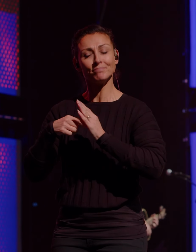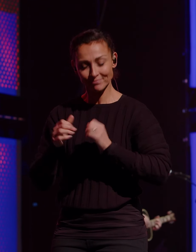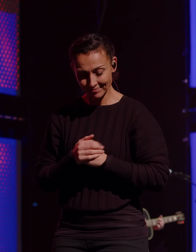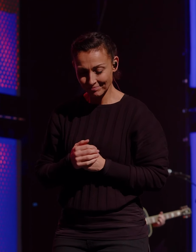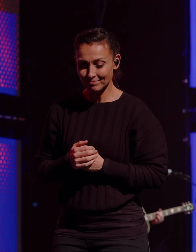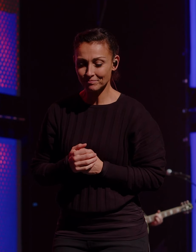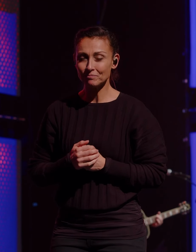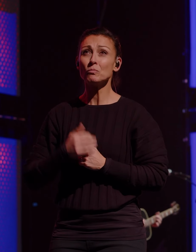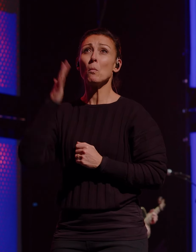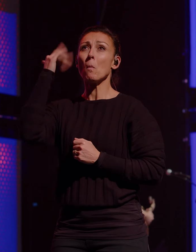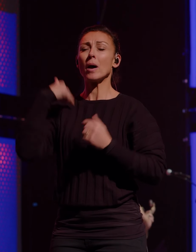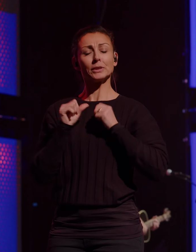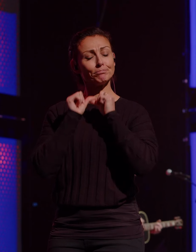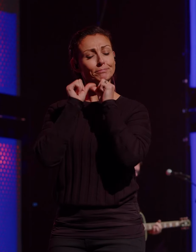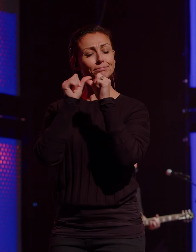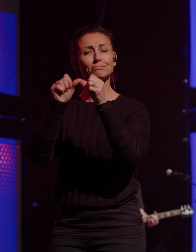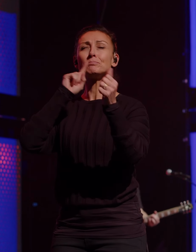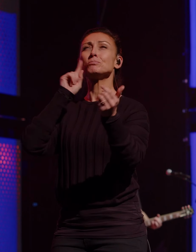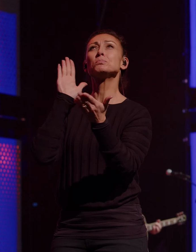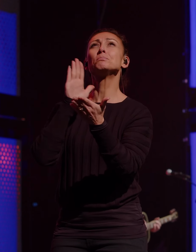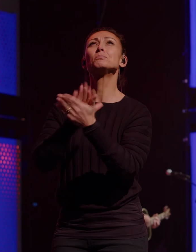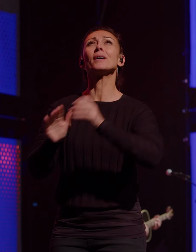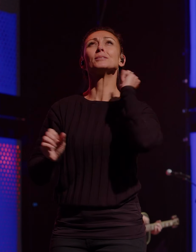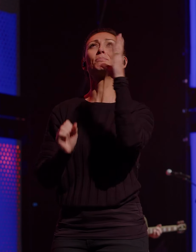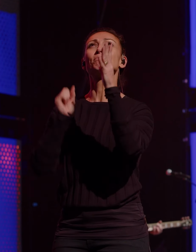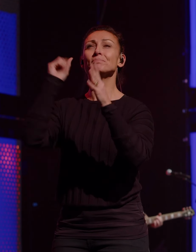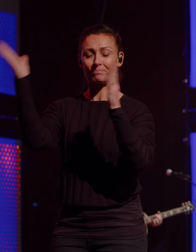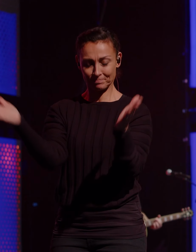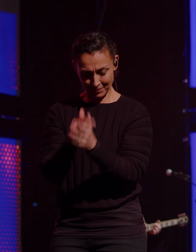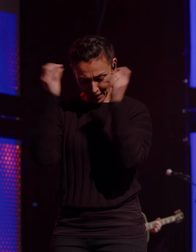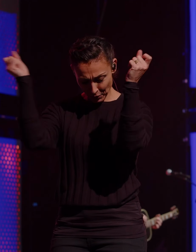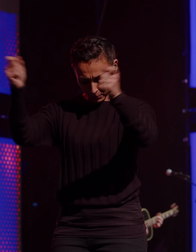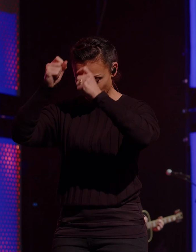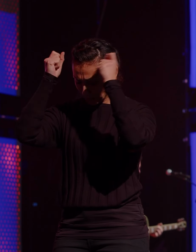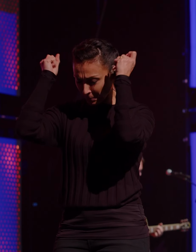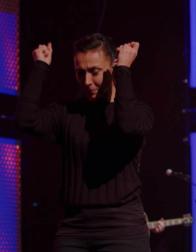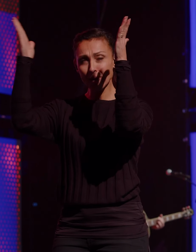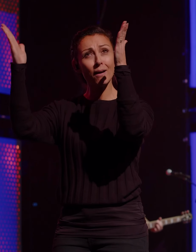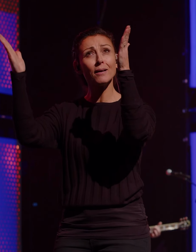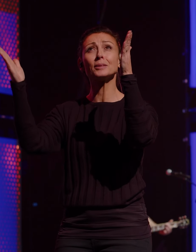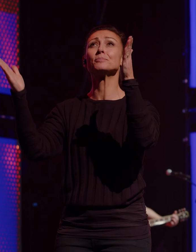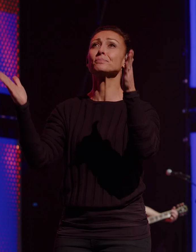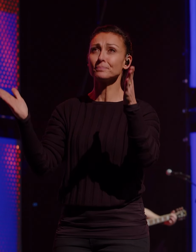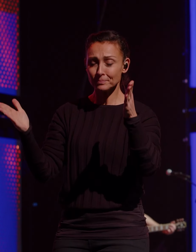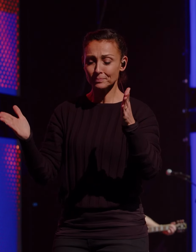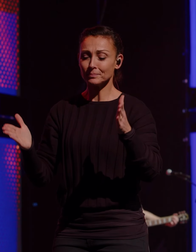I raise a hallelujah. Oh, oh, oh, oh.